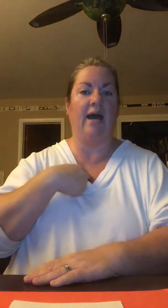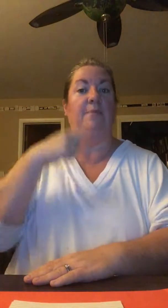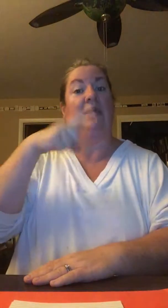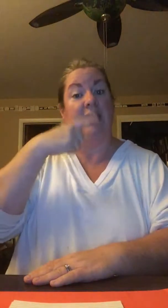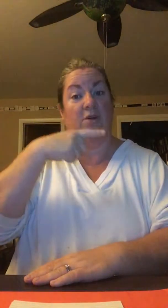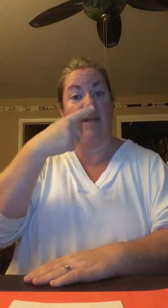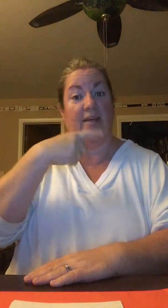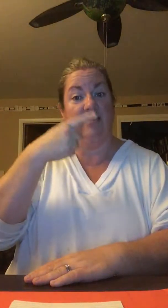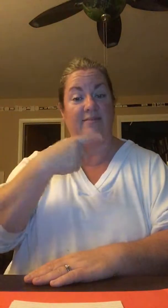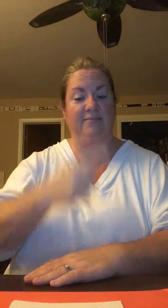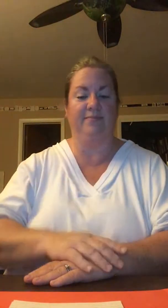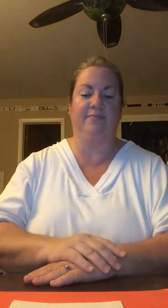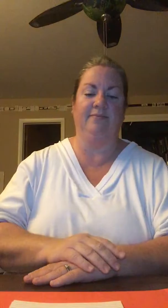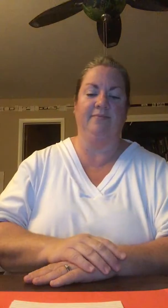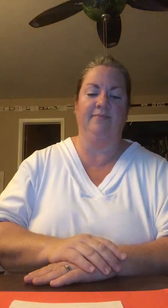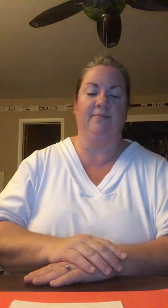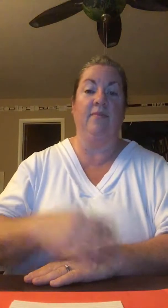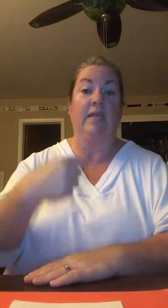I'm hearing.